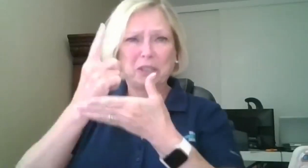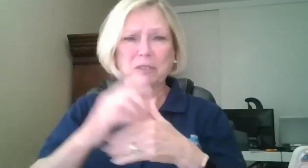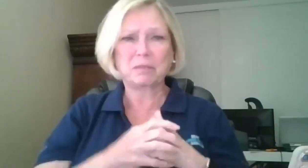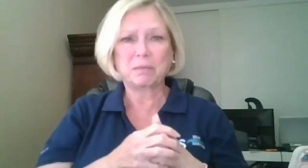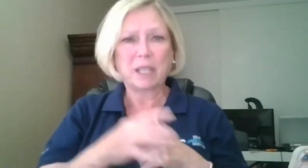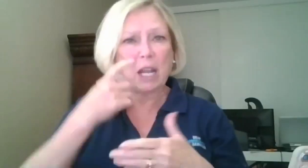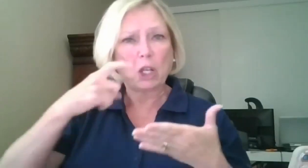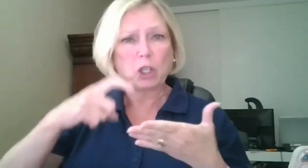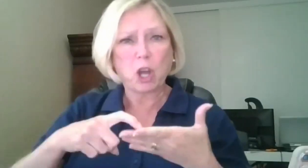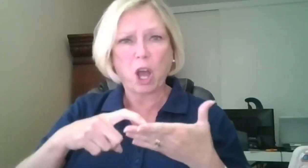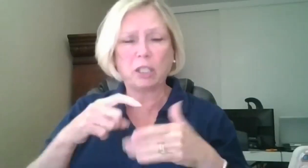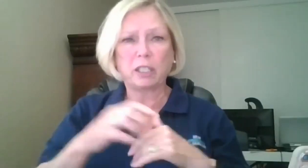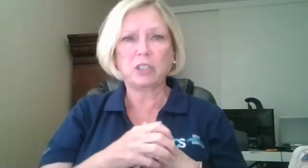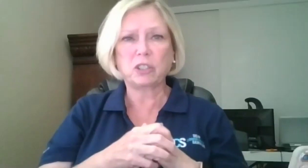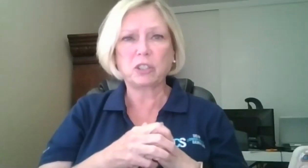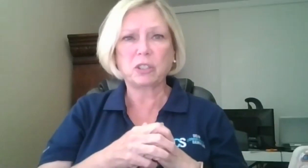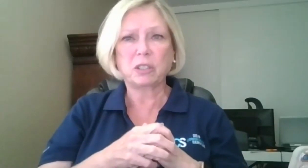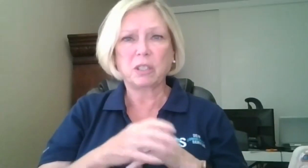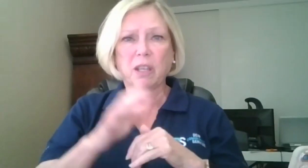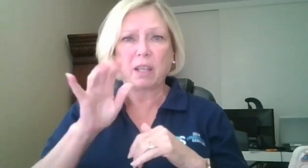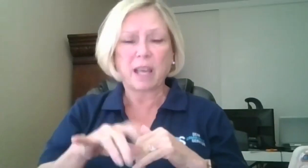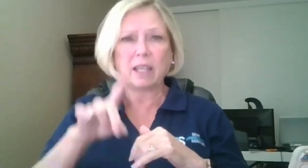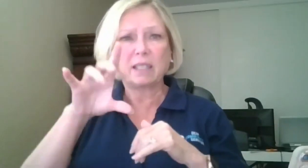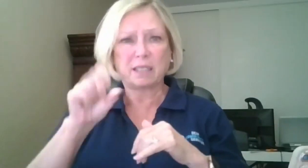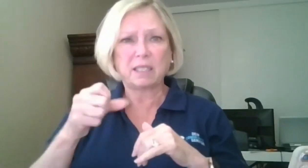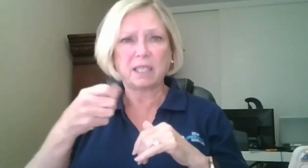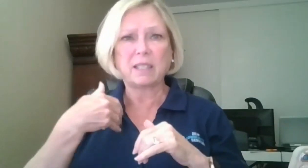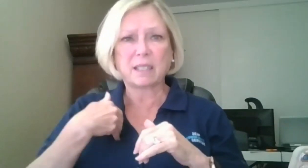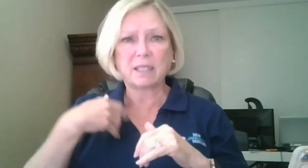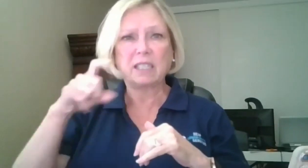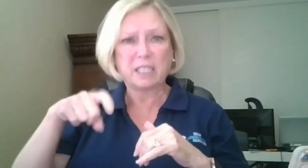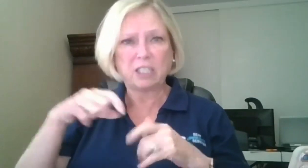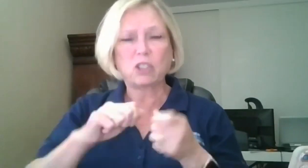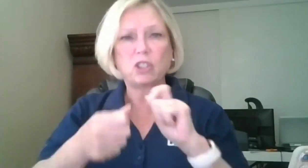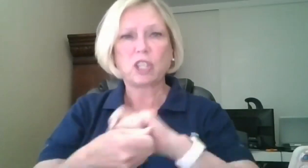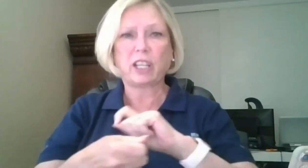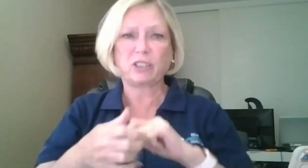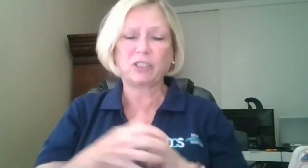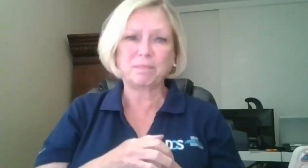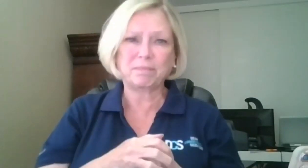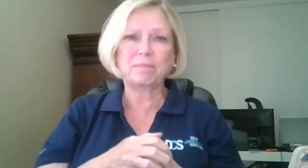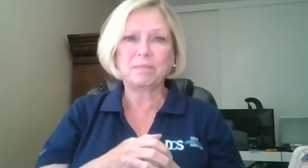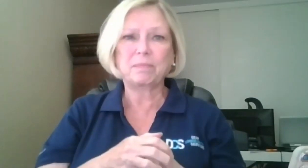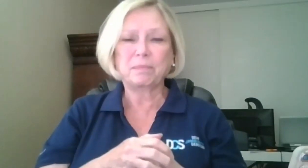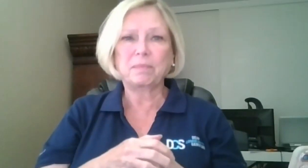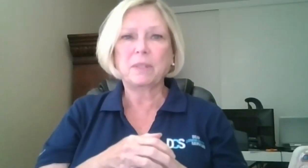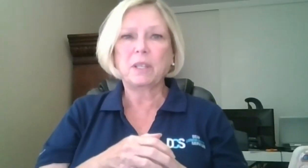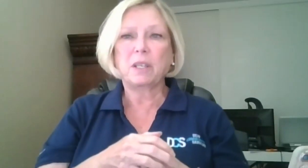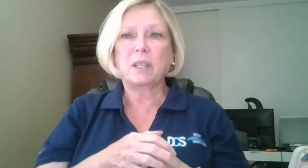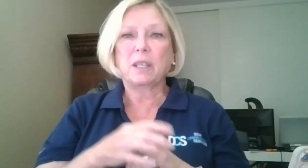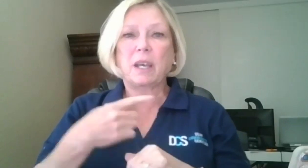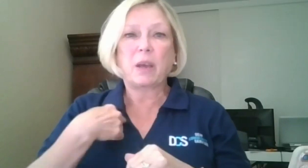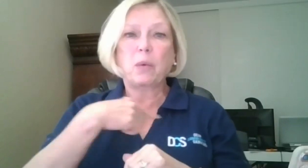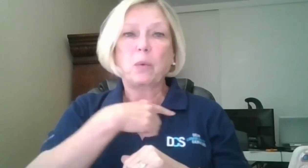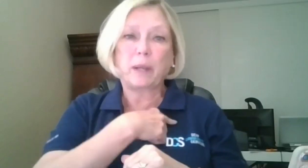to accept my privilege, to acknowledge that DCS does need to change.